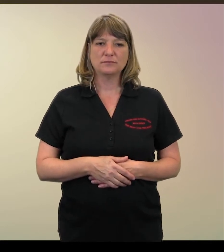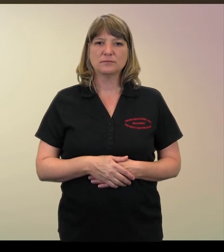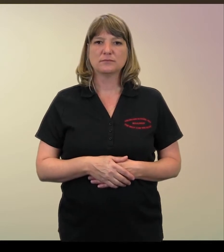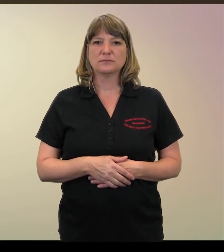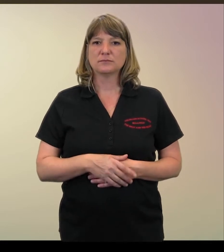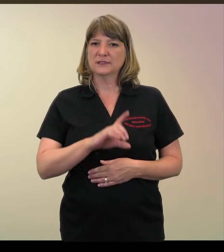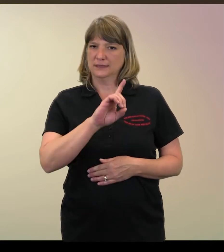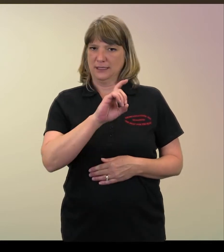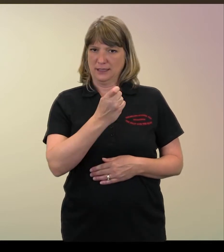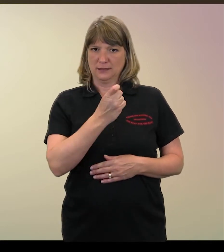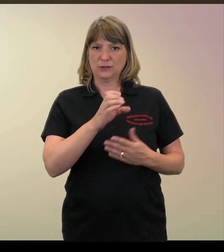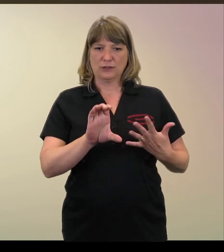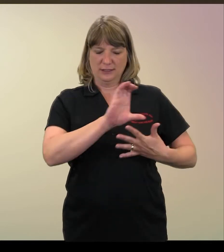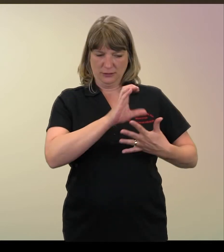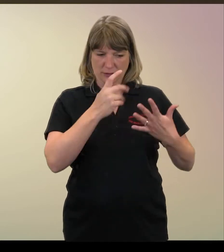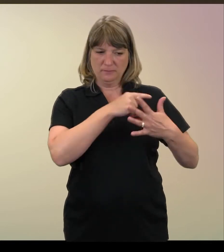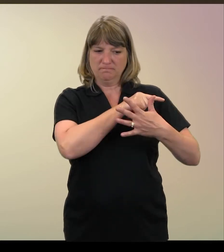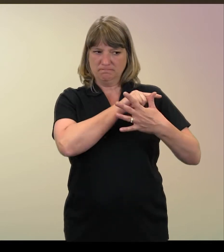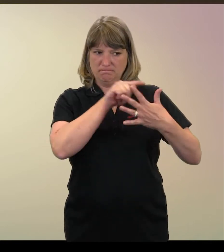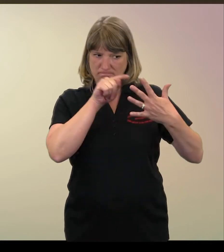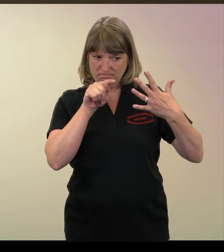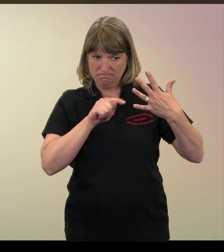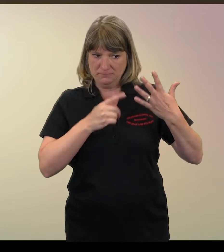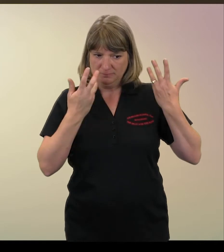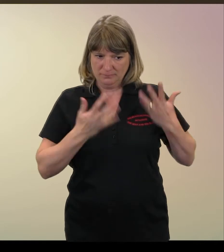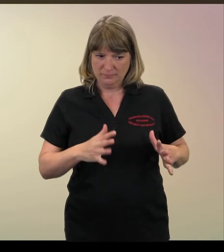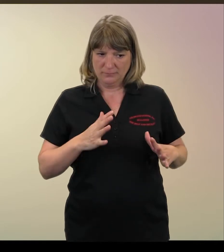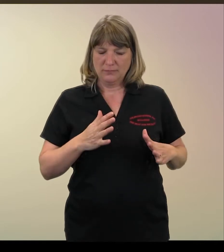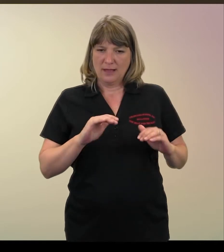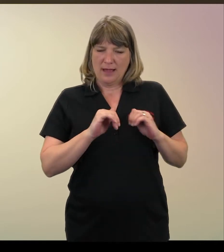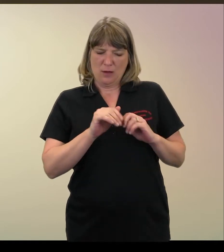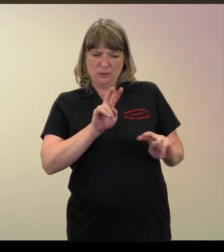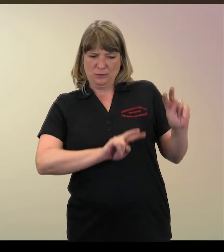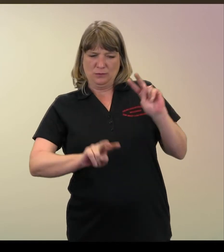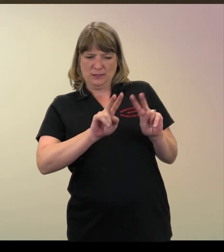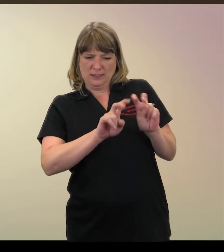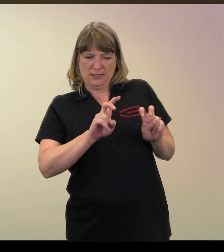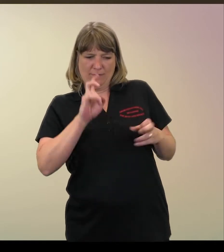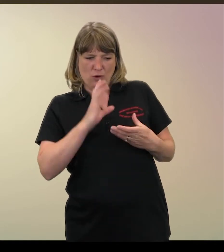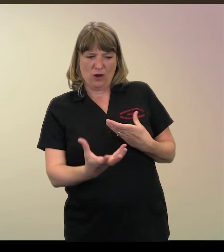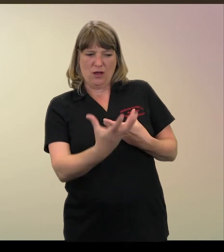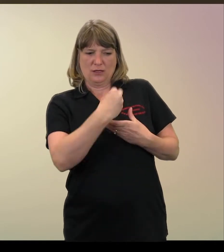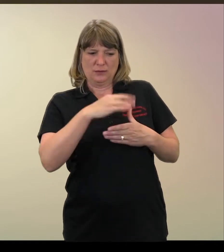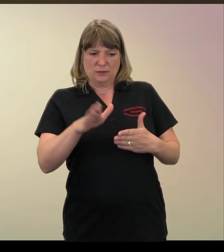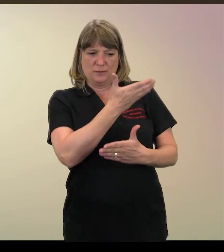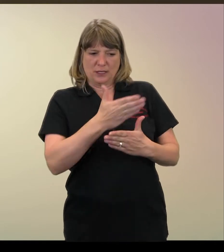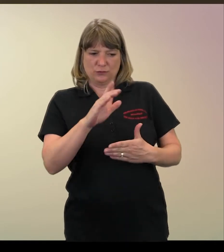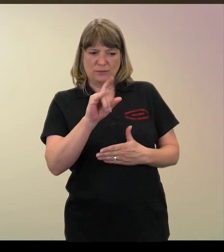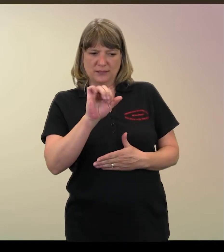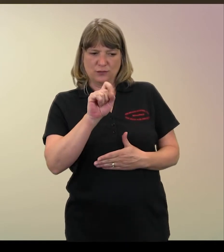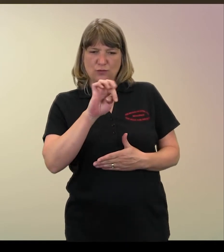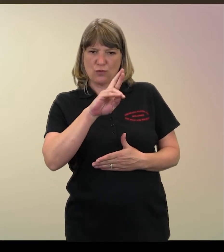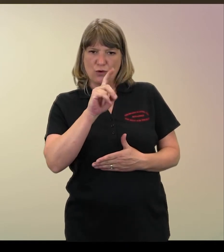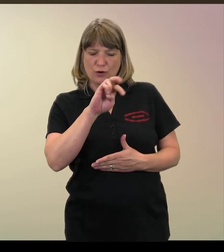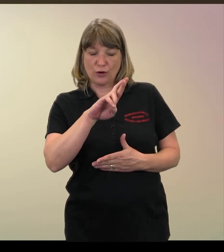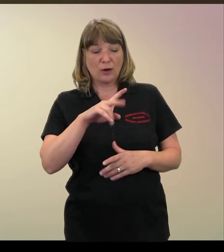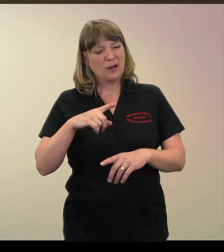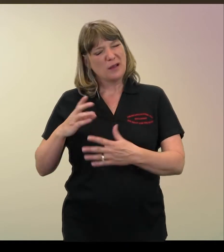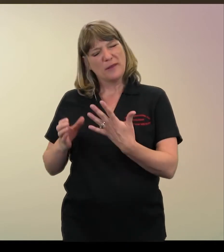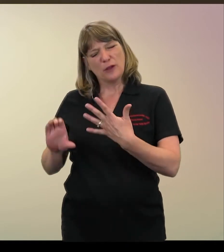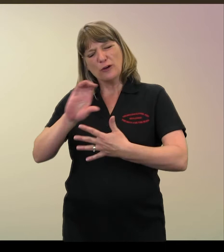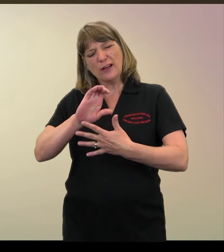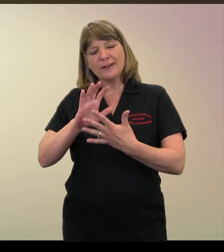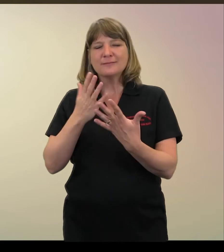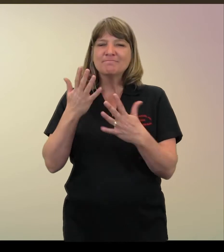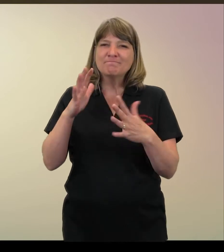So that's the diagnostic criteria that we use for assessing for an autism spectrum disorder, but the criteria